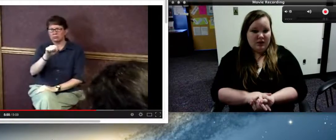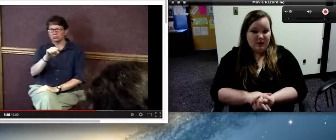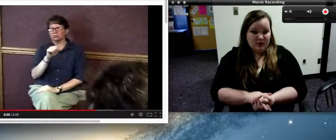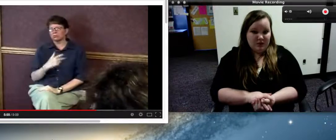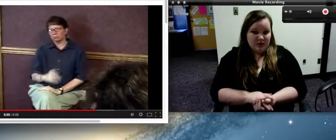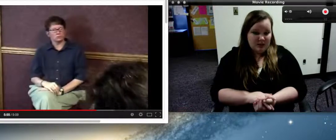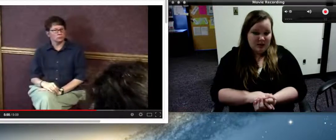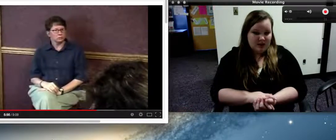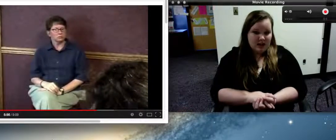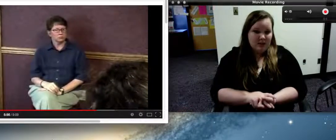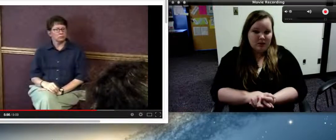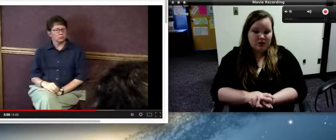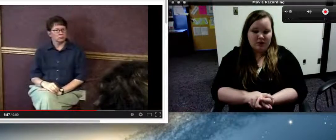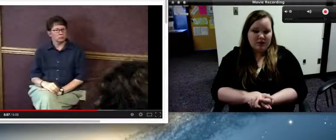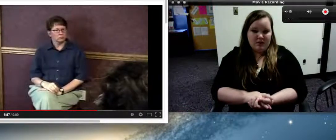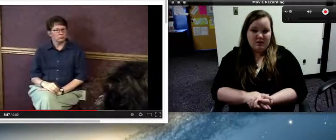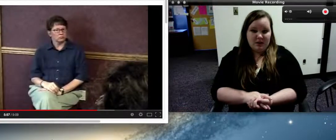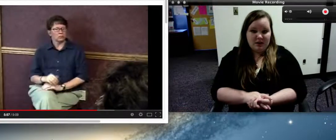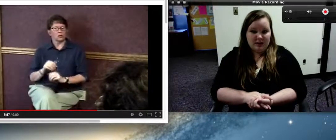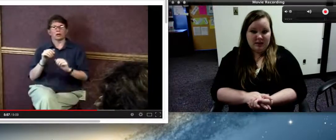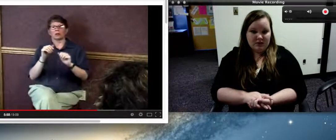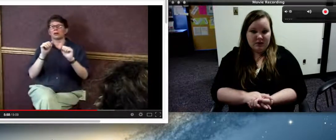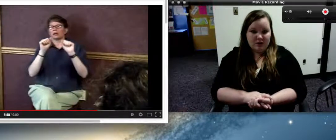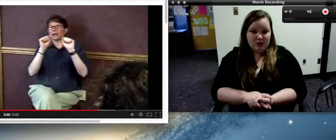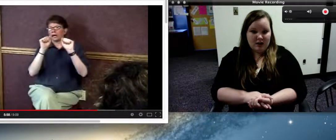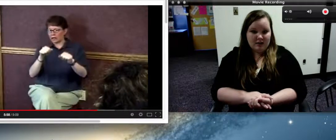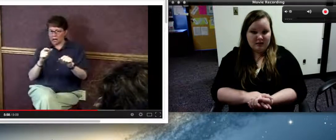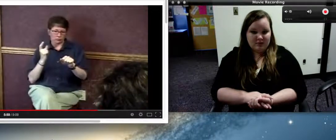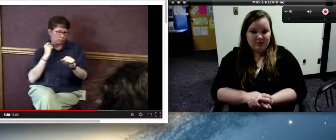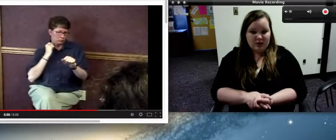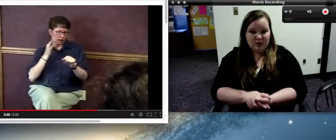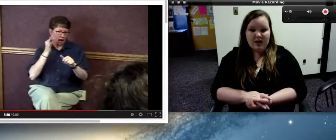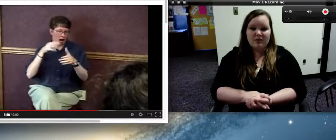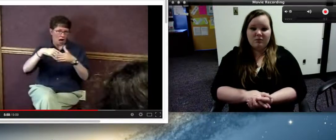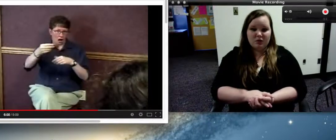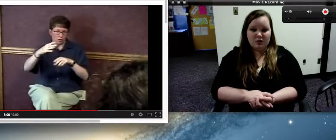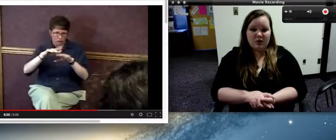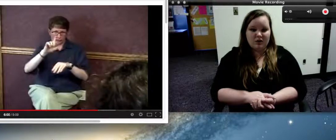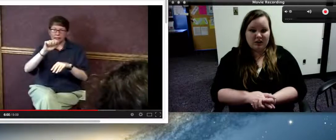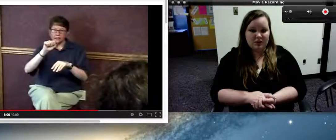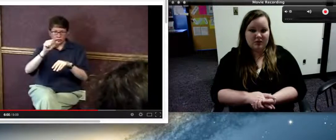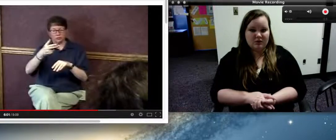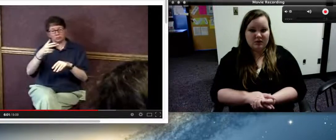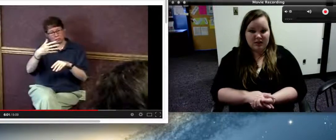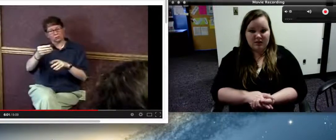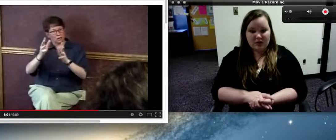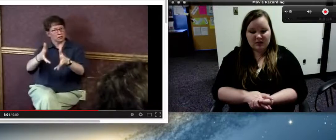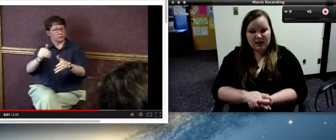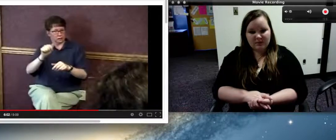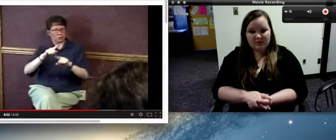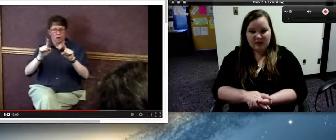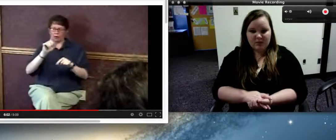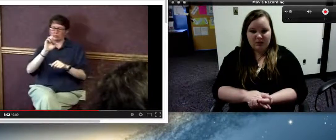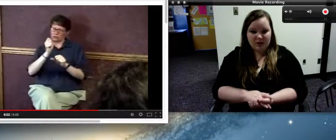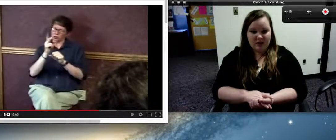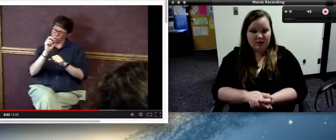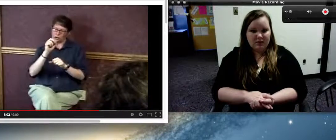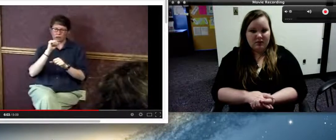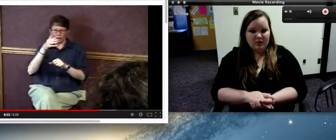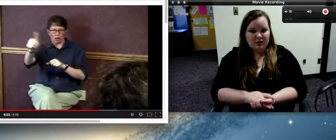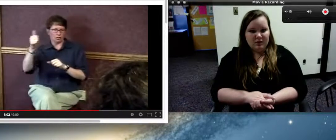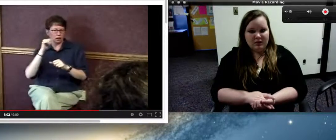So if you do take them outside, make sure that they don't come in contact with other cats. You can put them on a leash and take them outside. That would be